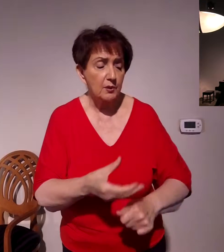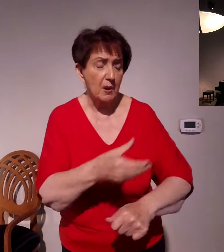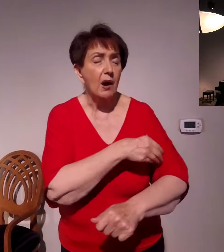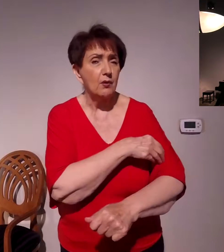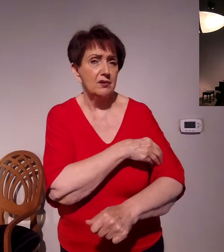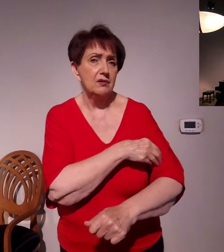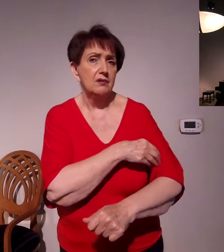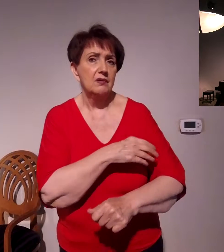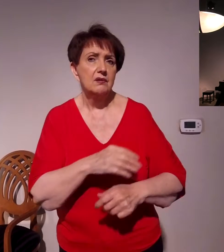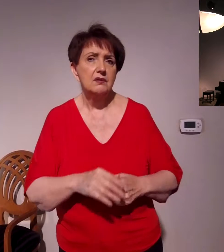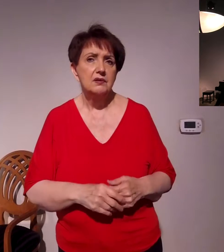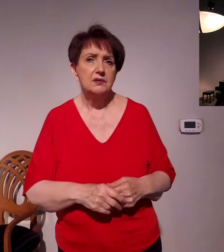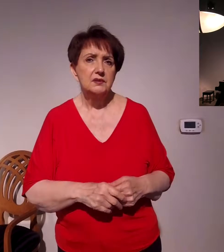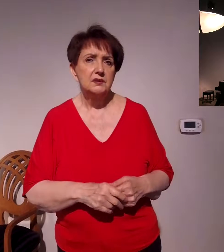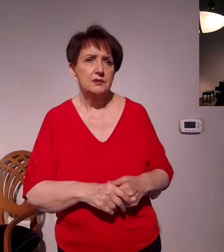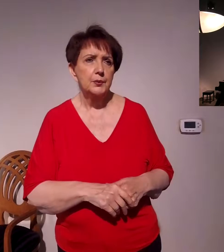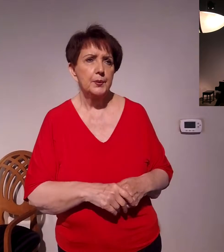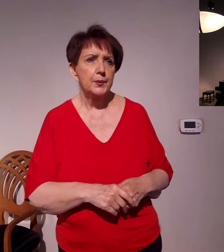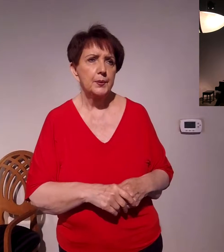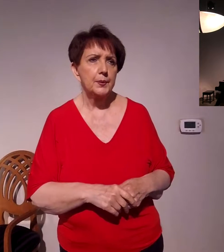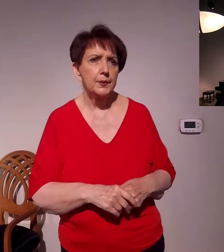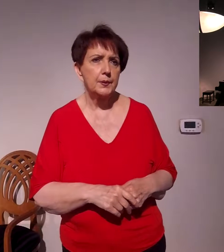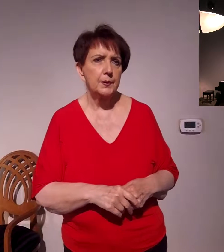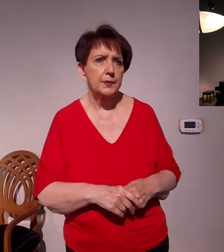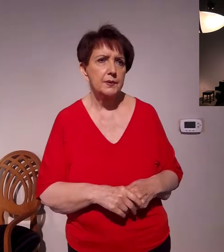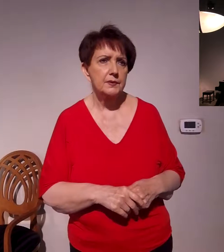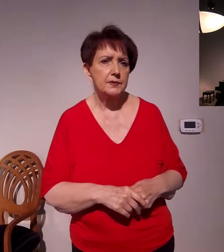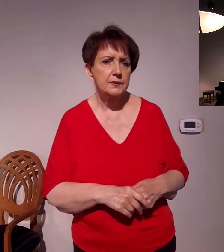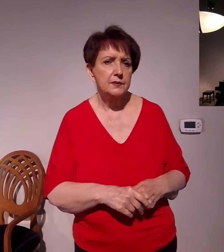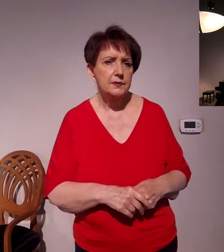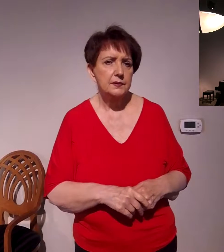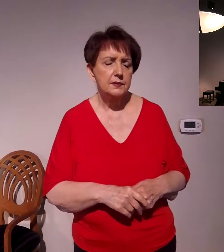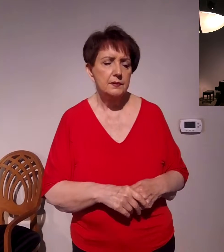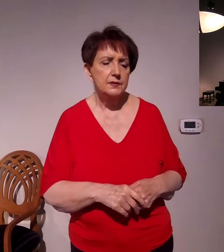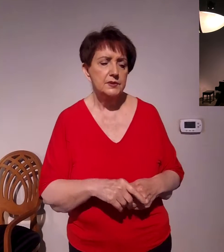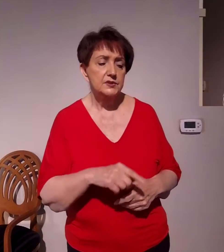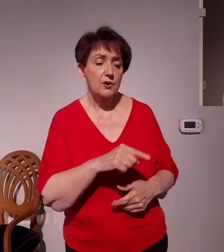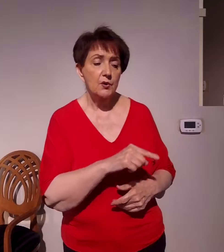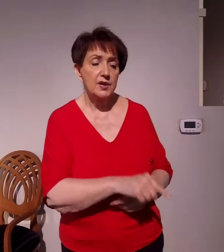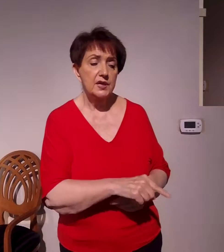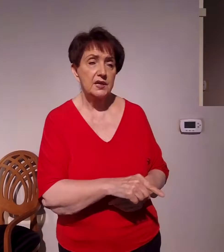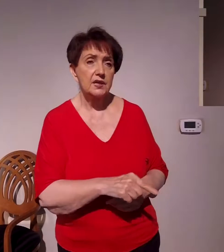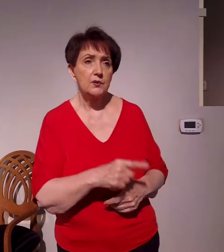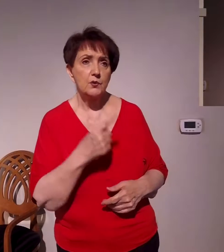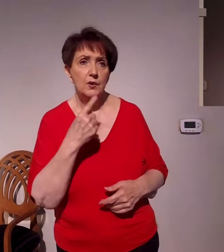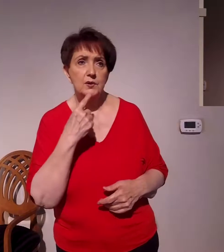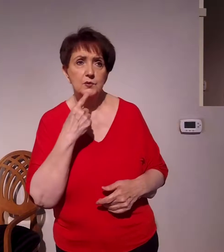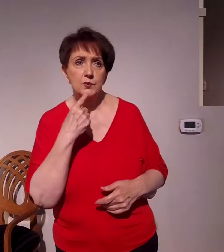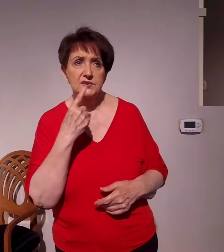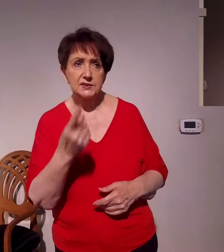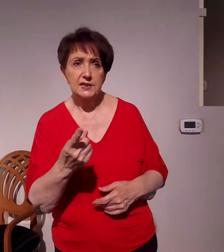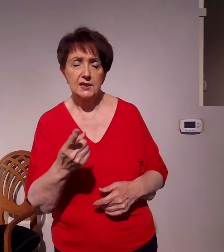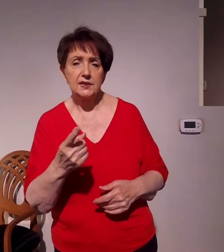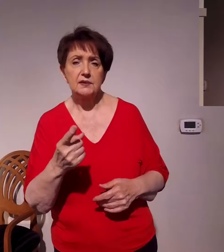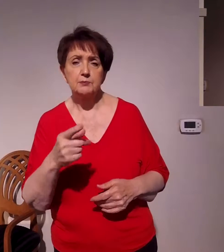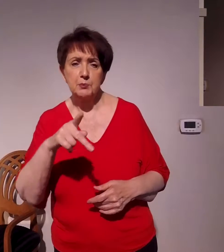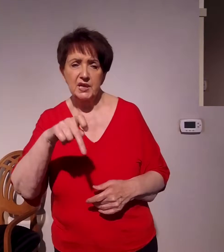So he brought this thing onto the scene called parables, alternative